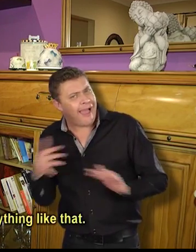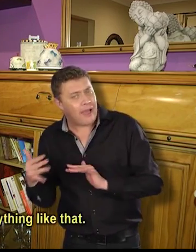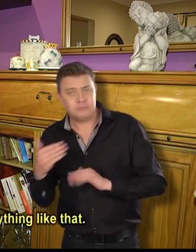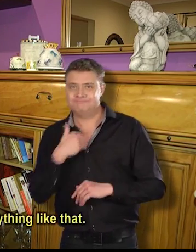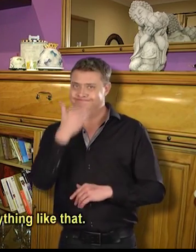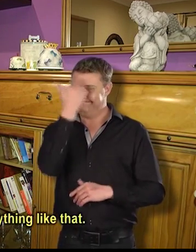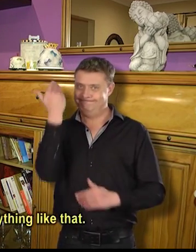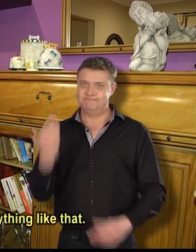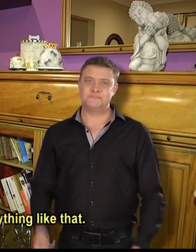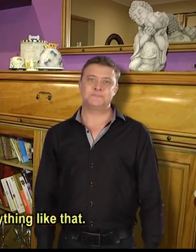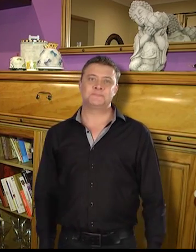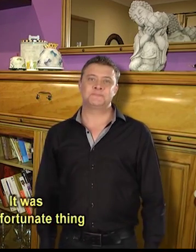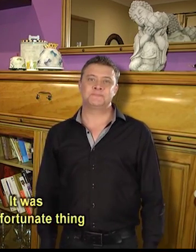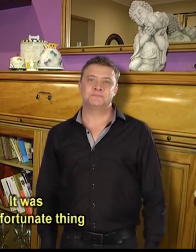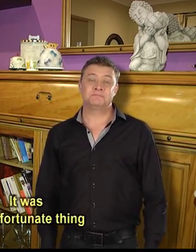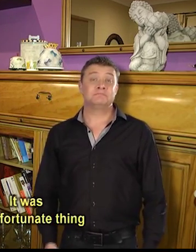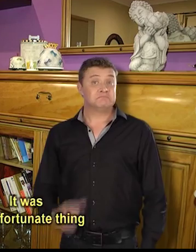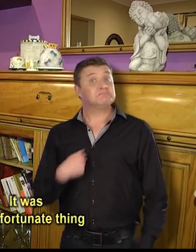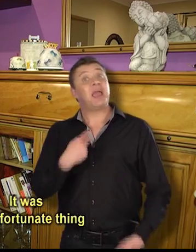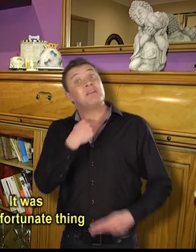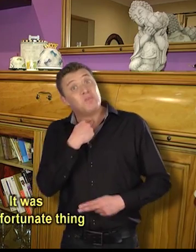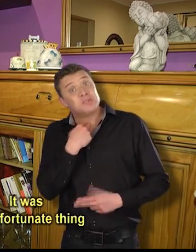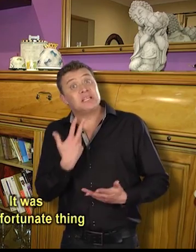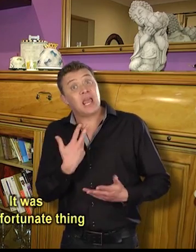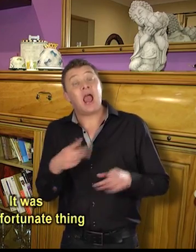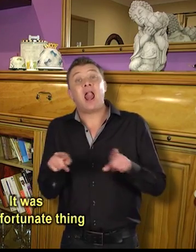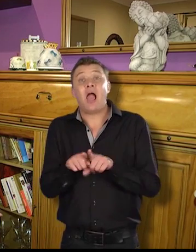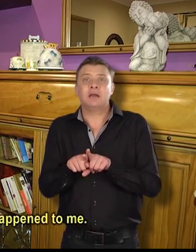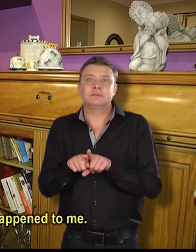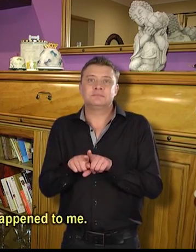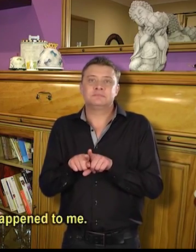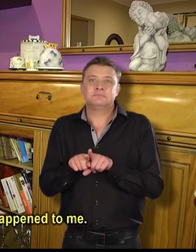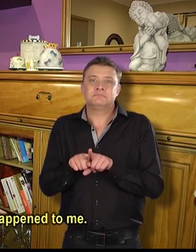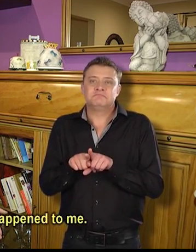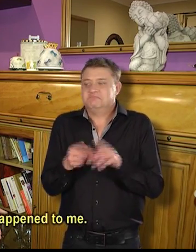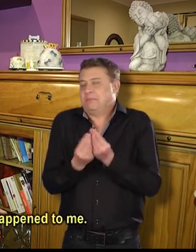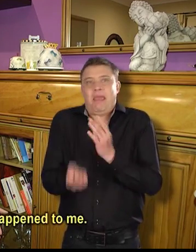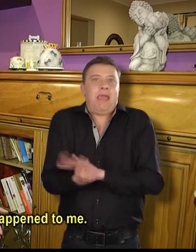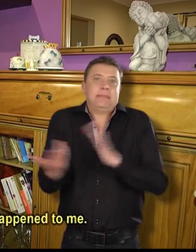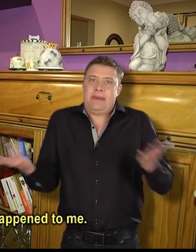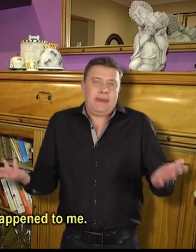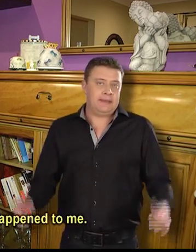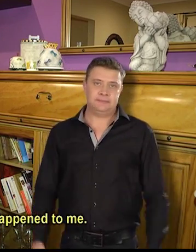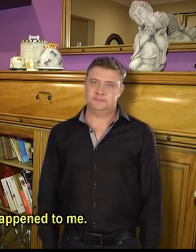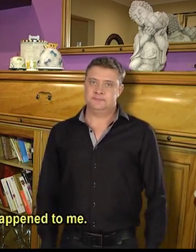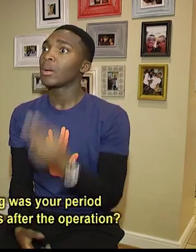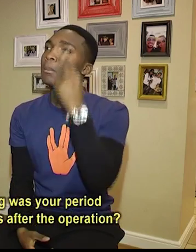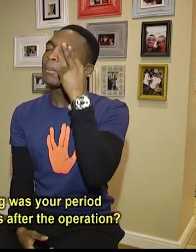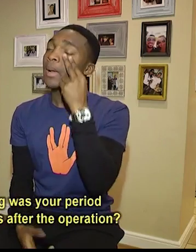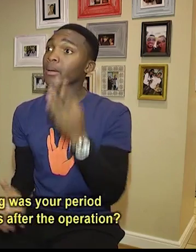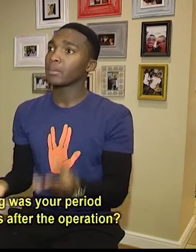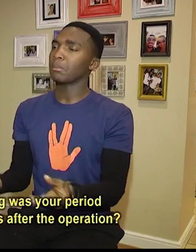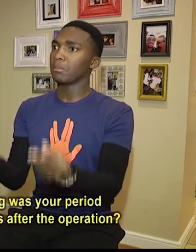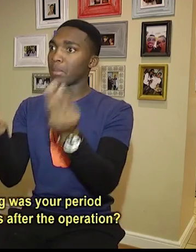was, or anything like that. But unfortunately, it's sort of like something that happened to me, unfortunately.